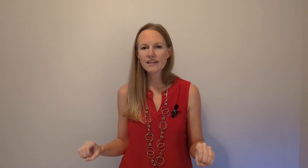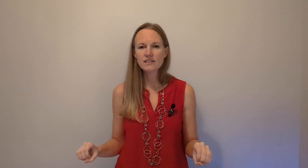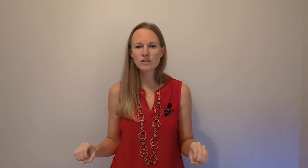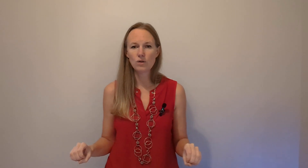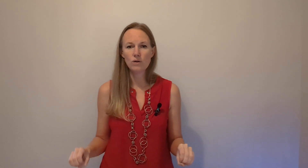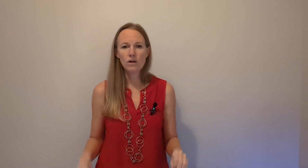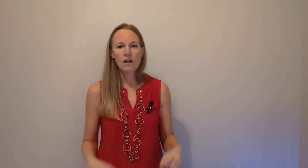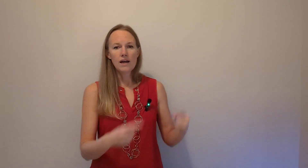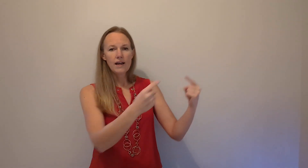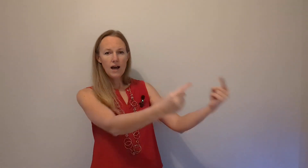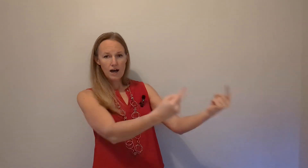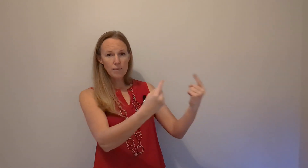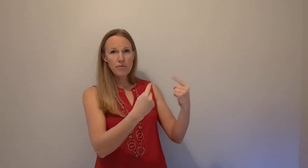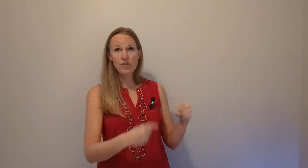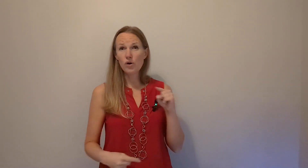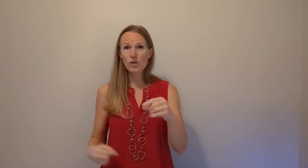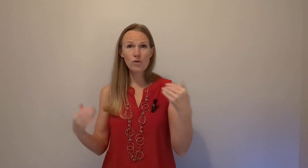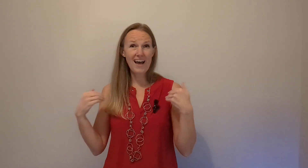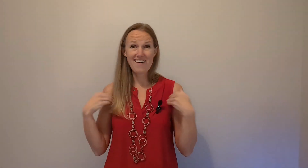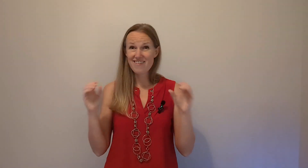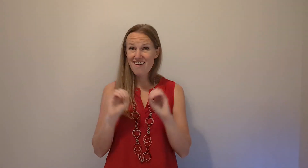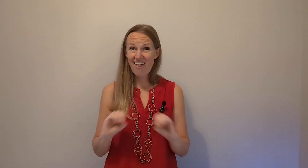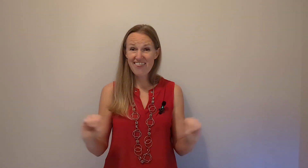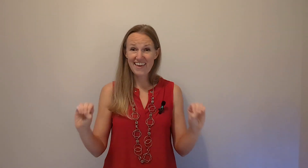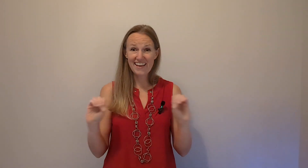Okay, so come, though you have nothing.